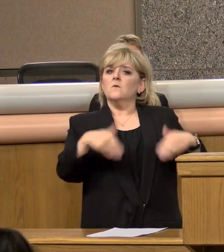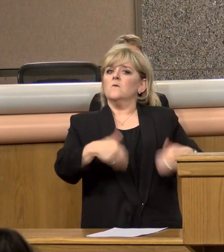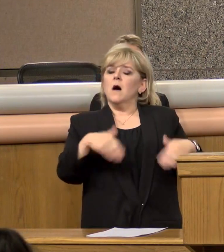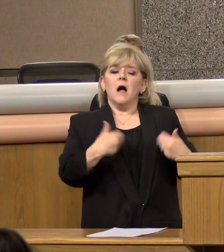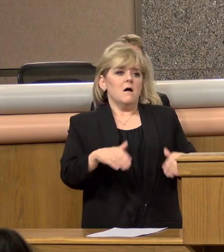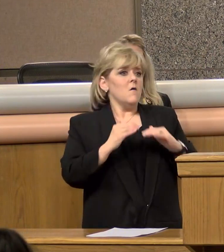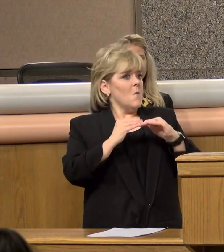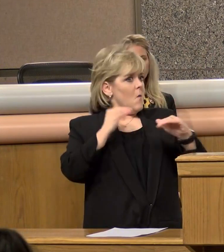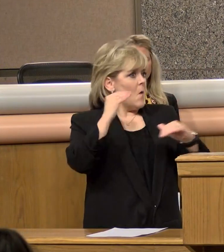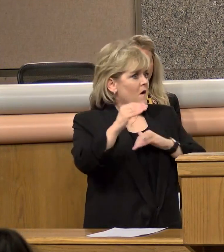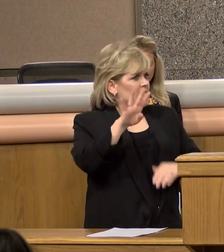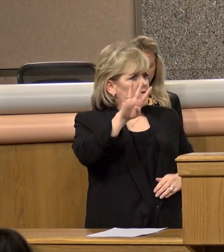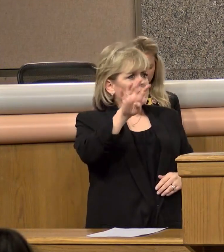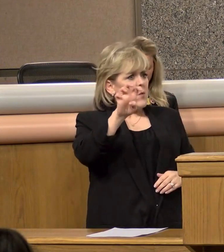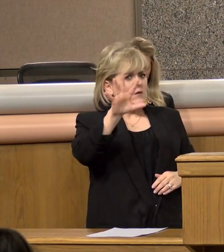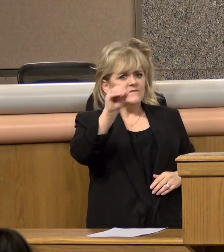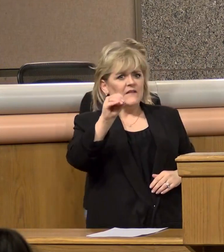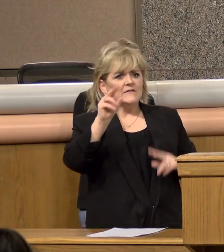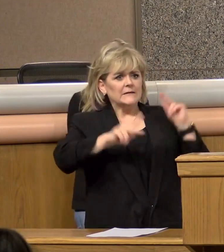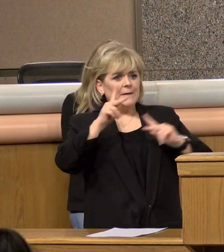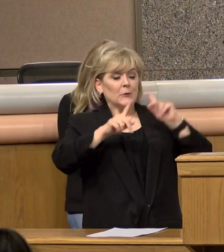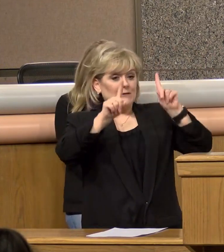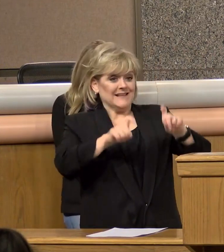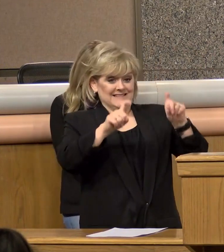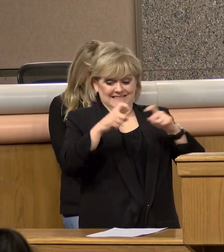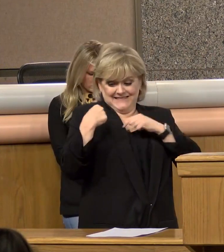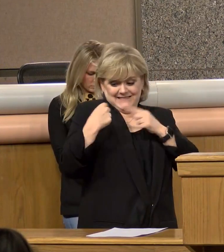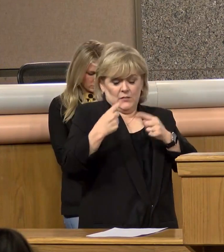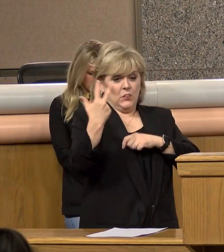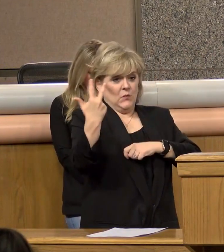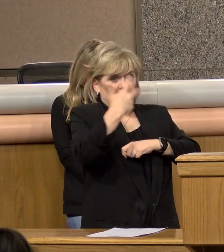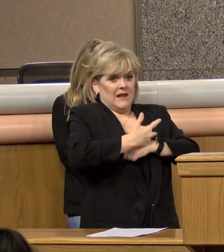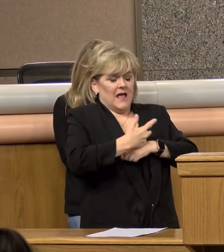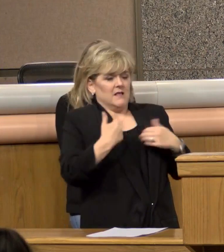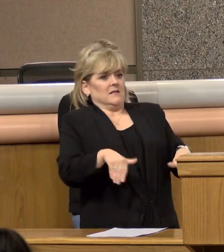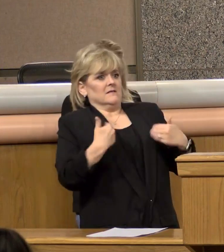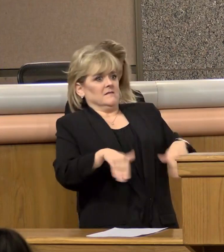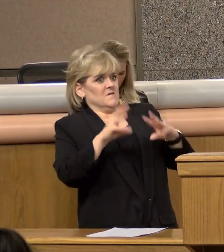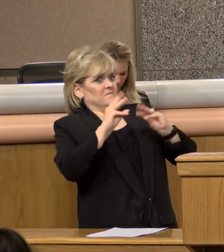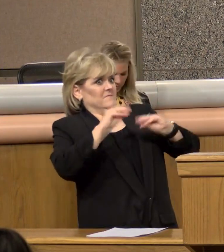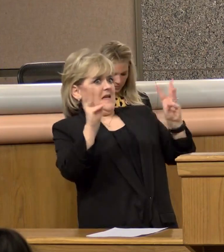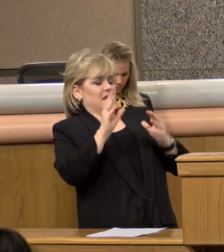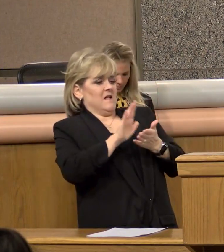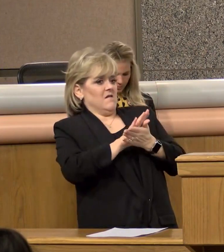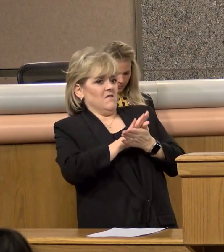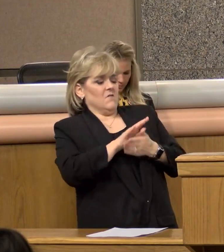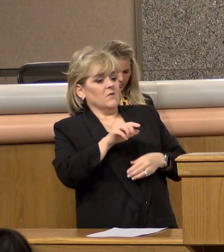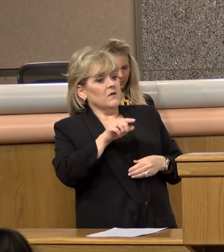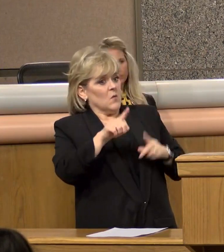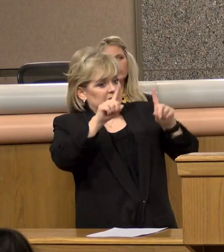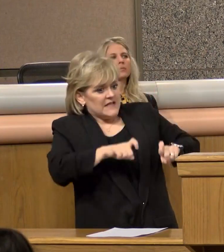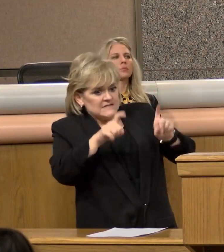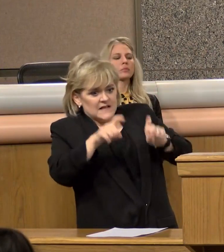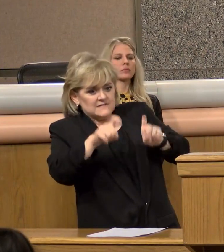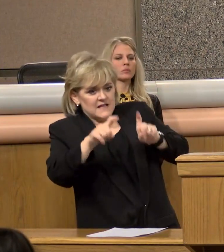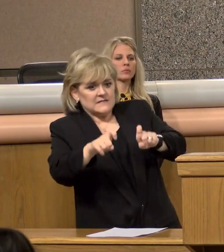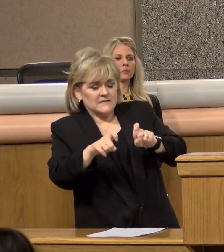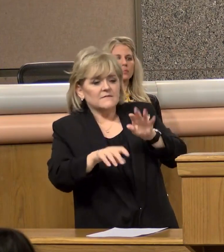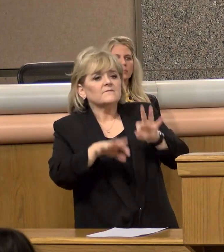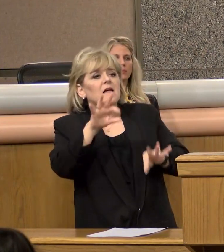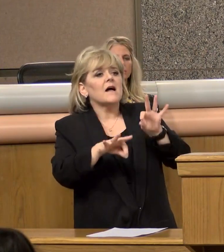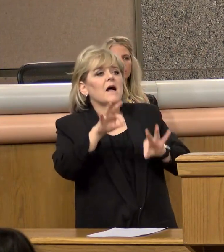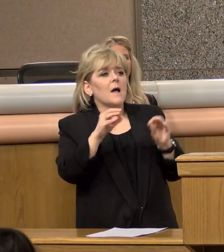in excess of 450 people the last three days. Uh we we by testing more people we've had more positives